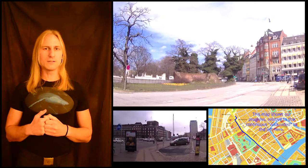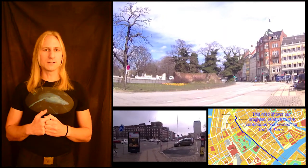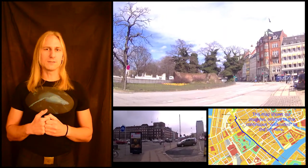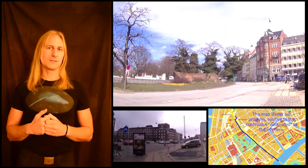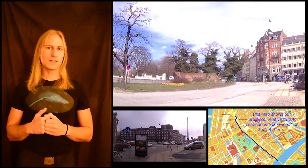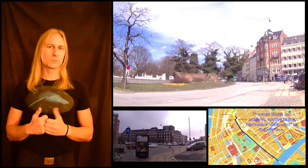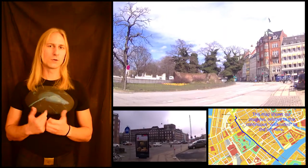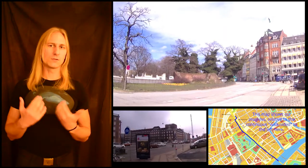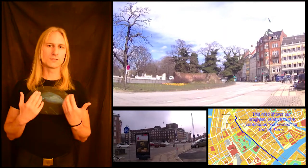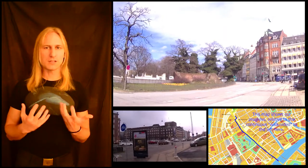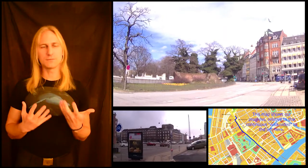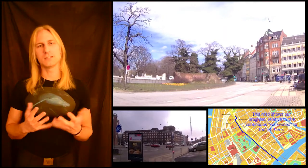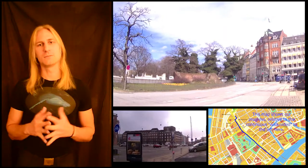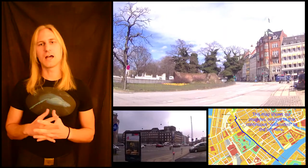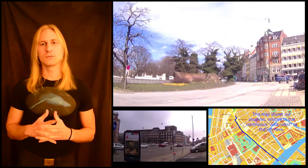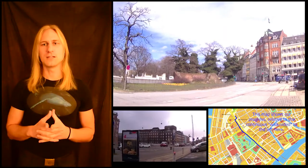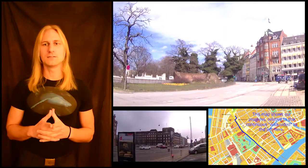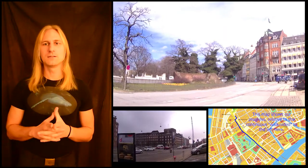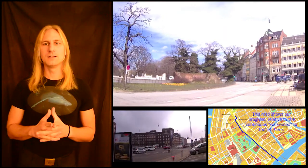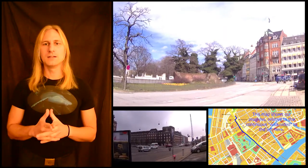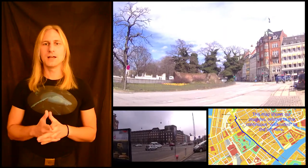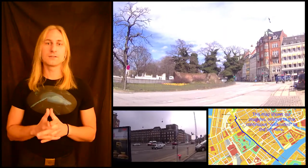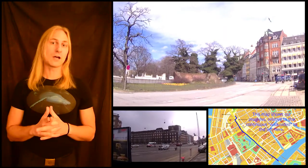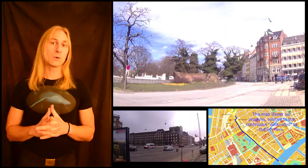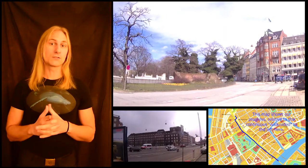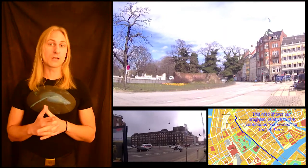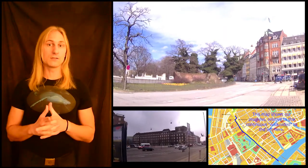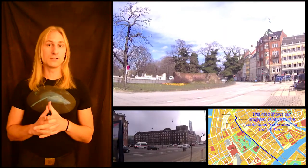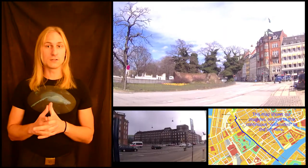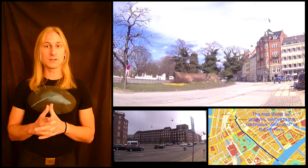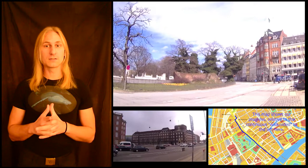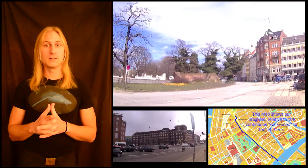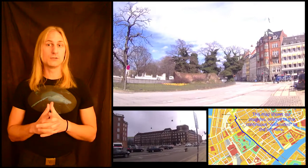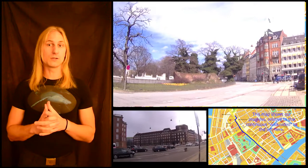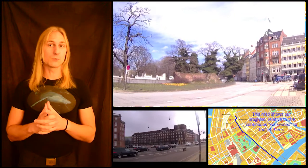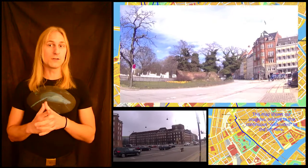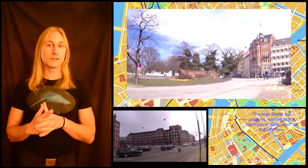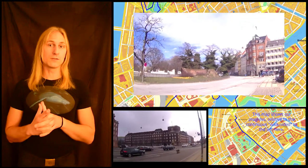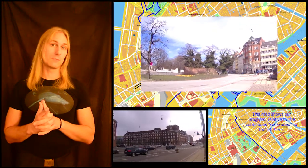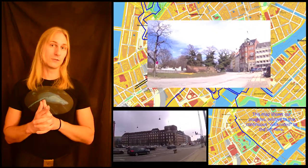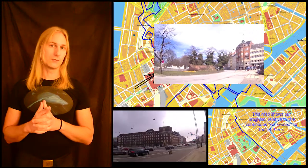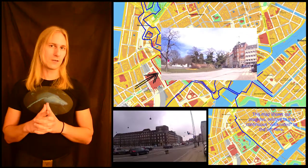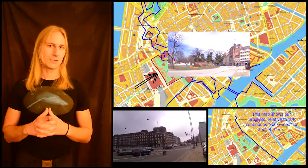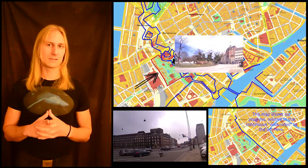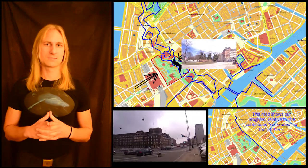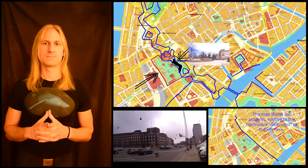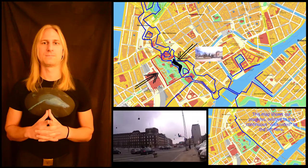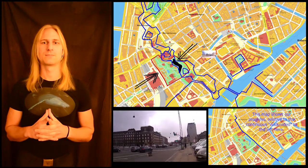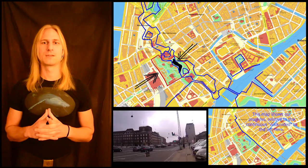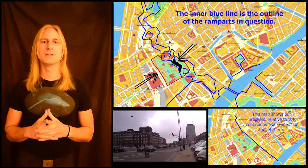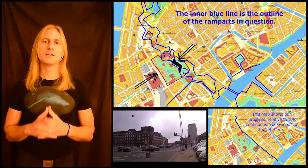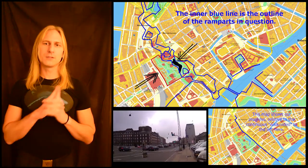or so later, that wall was itself deemed outdated, and the tower was covered in dirt during the rearing of the modern